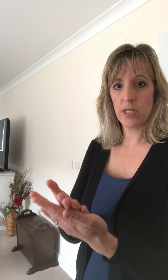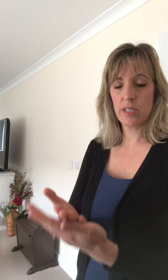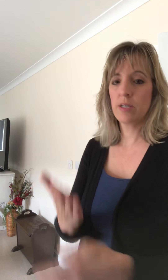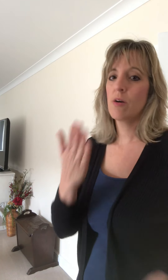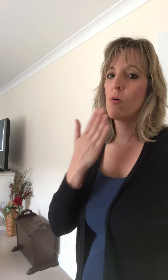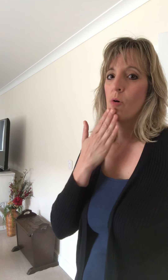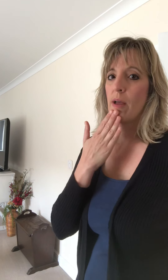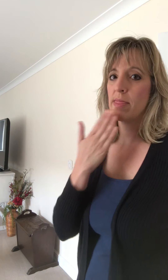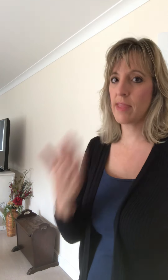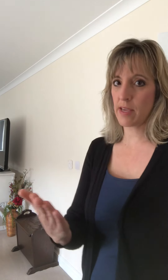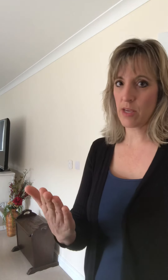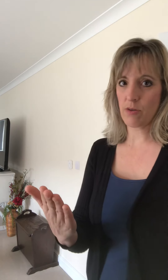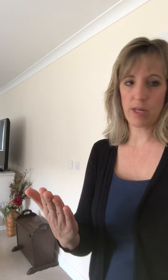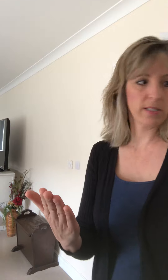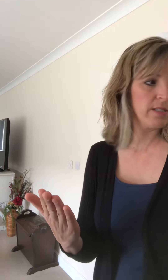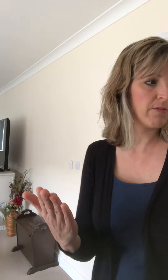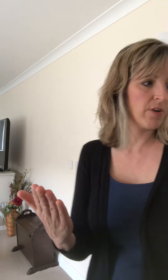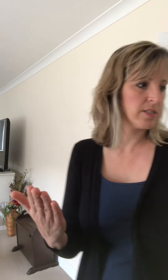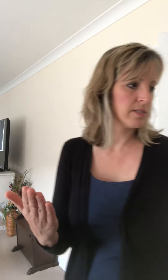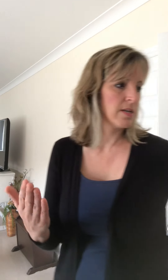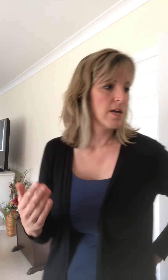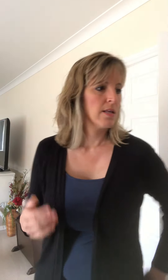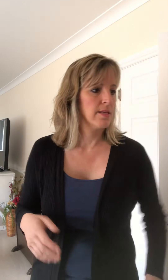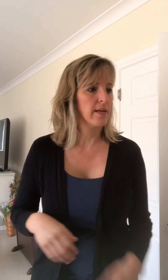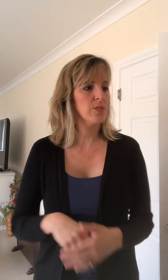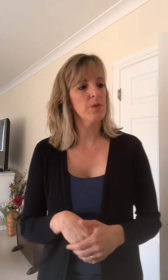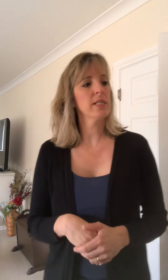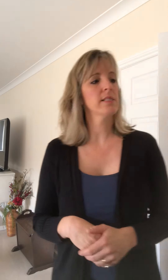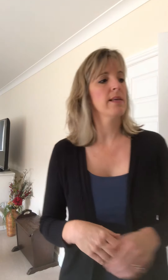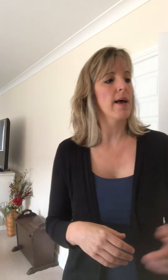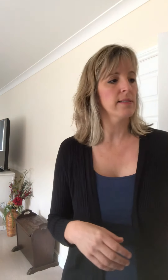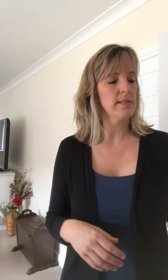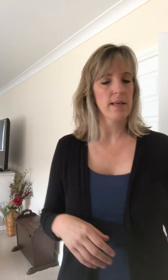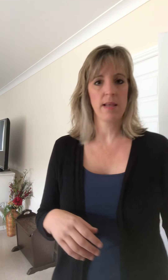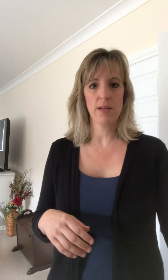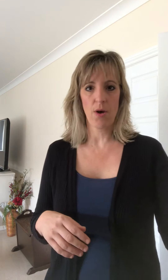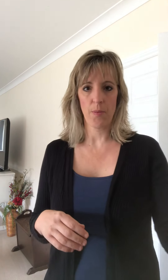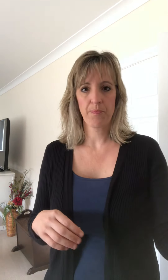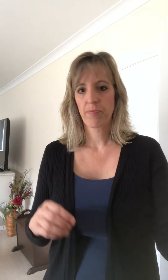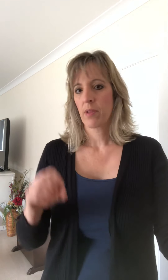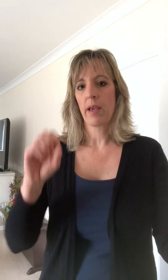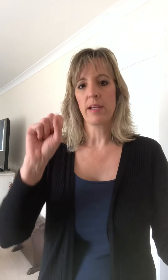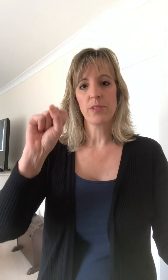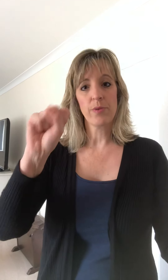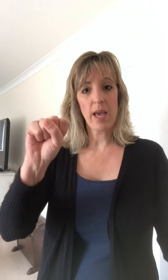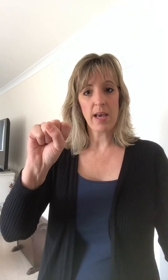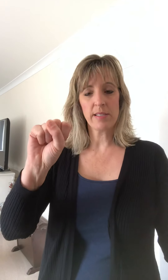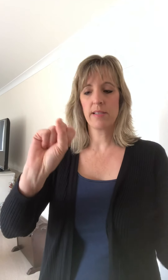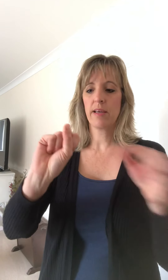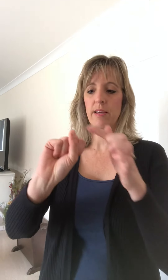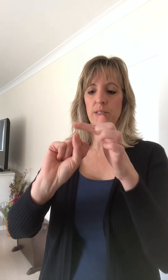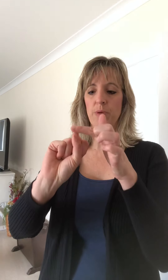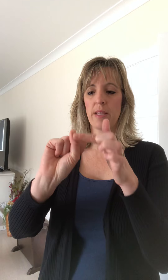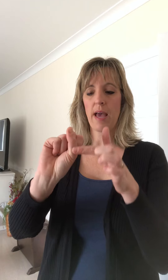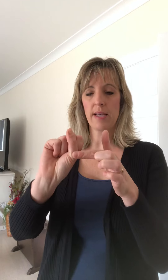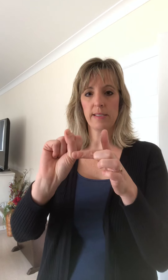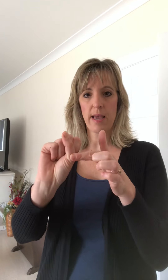good, and thank you, that's the difference. The next one is yes, and then no. Okay, so yes is with the S